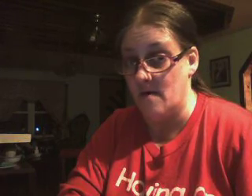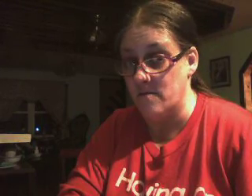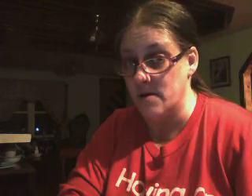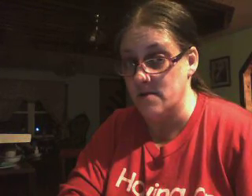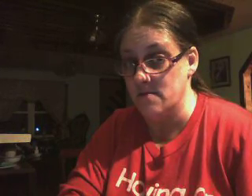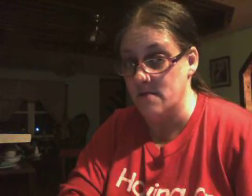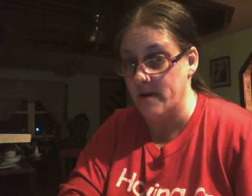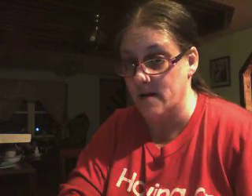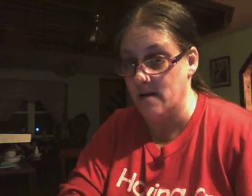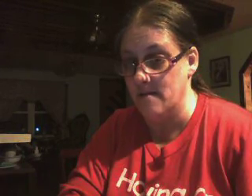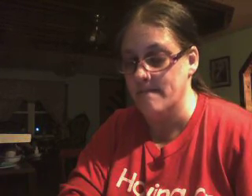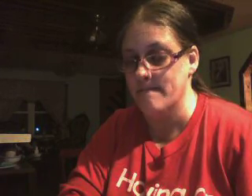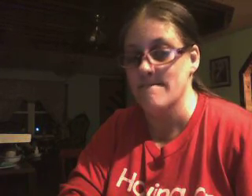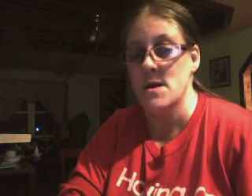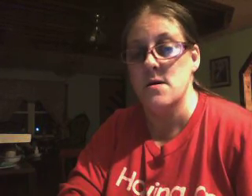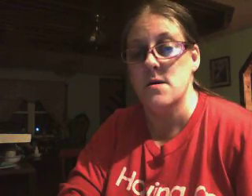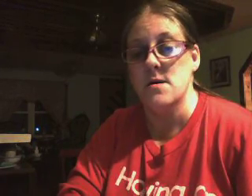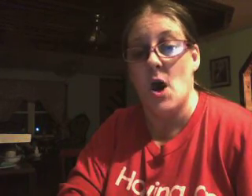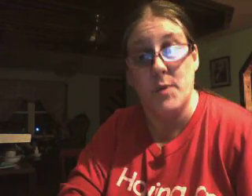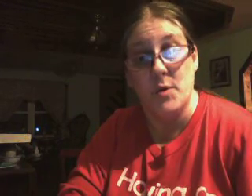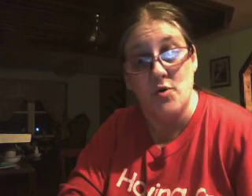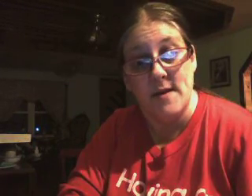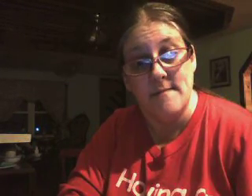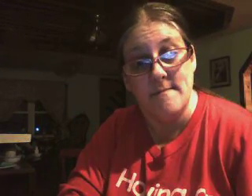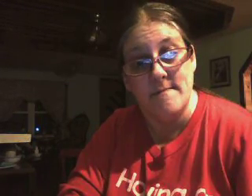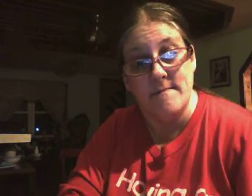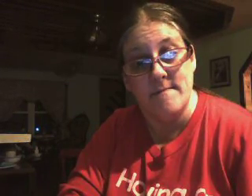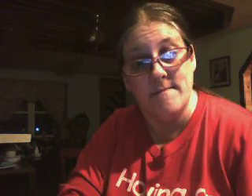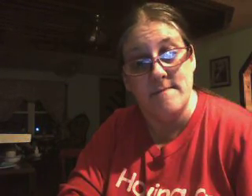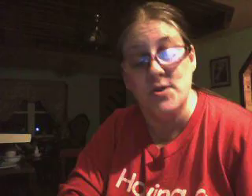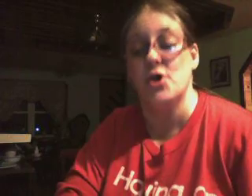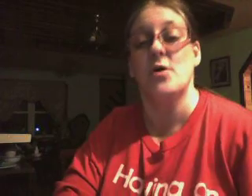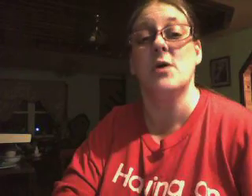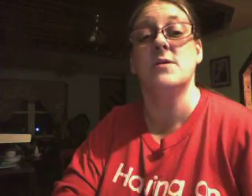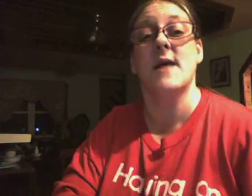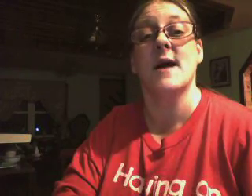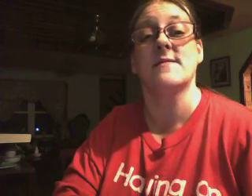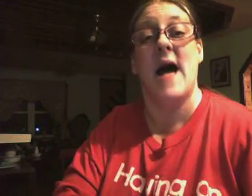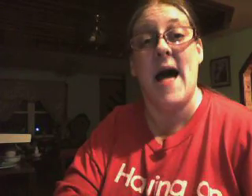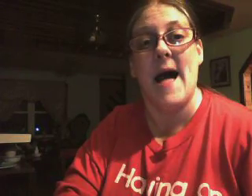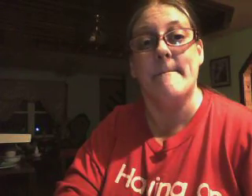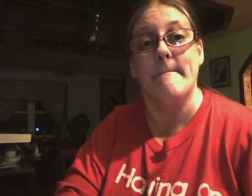thank y'all for watching? I think I did. Hope you enjoyed it. Toodaloo